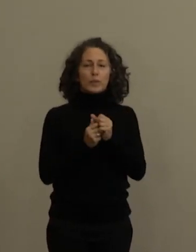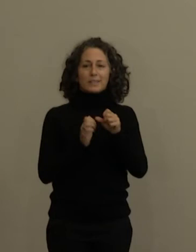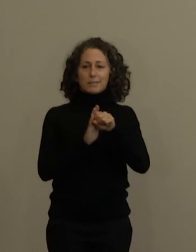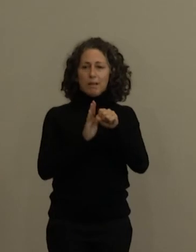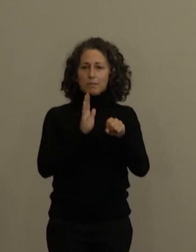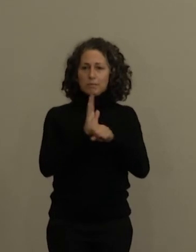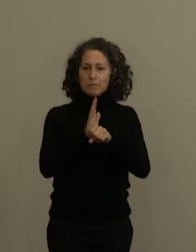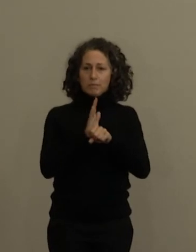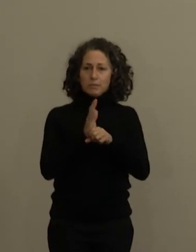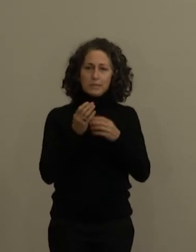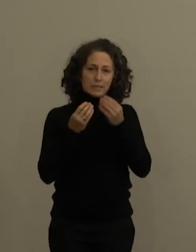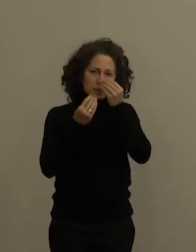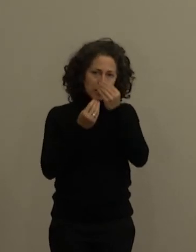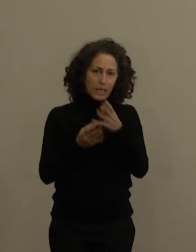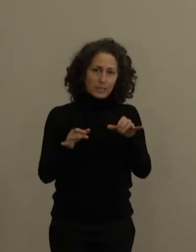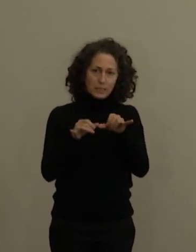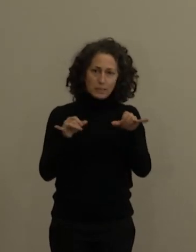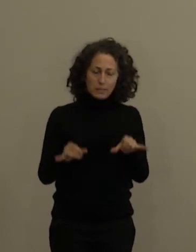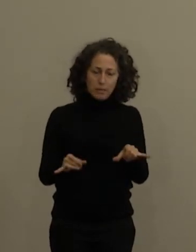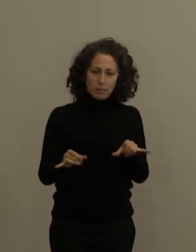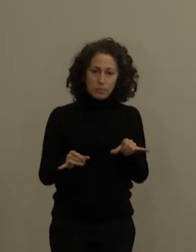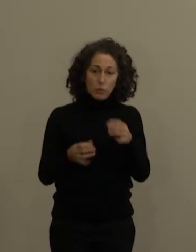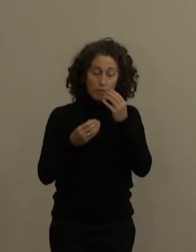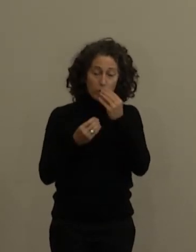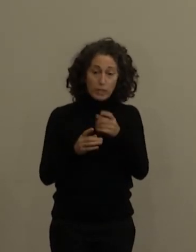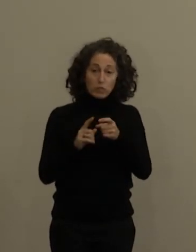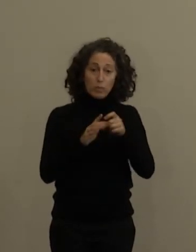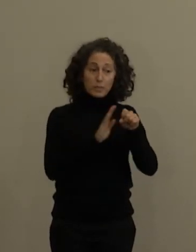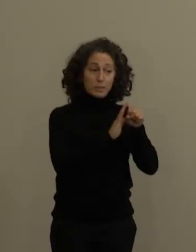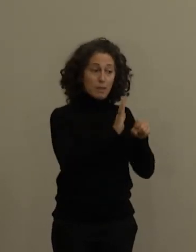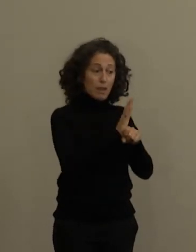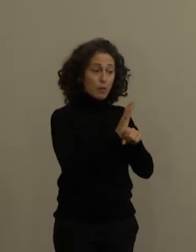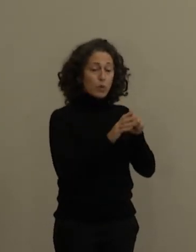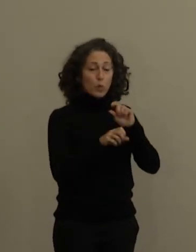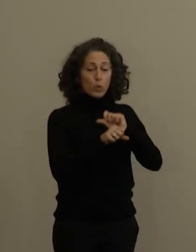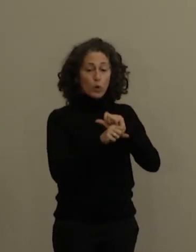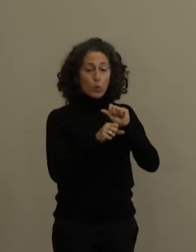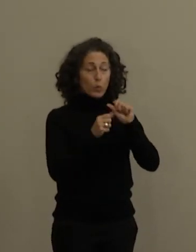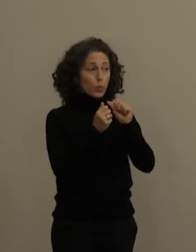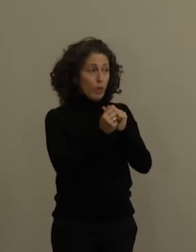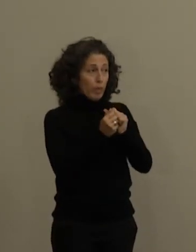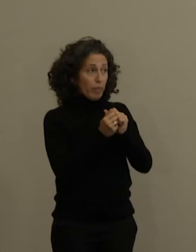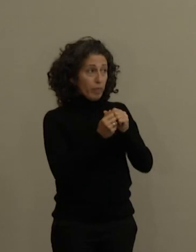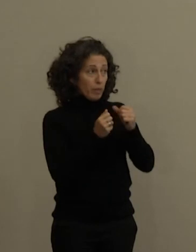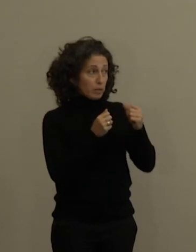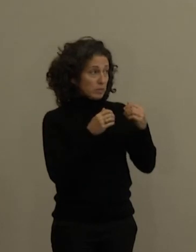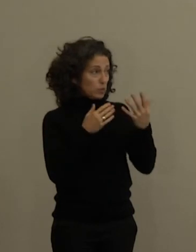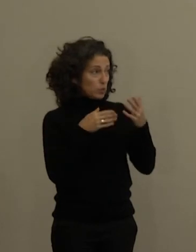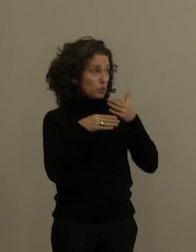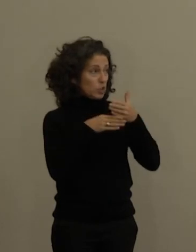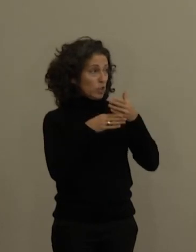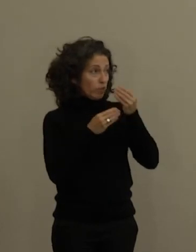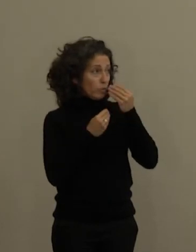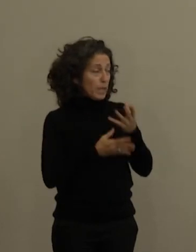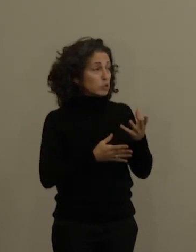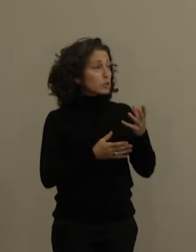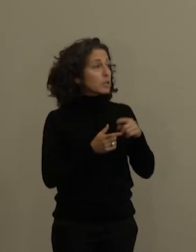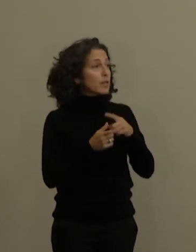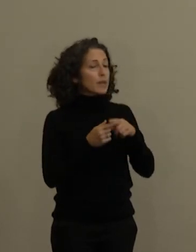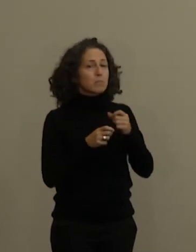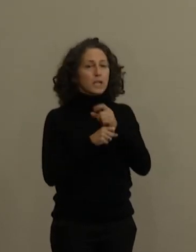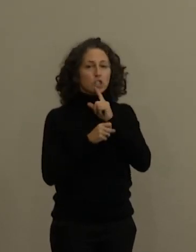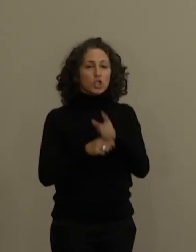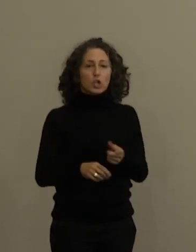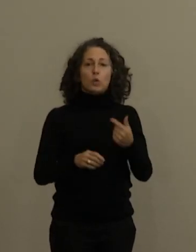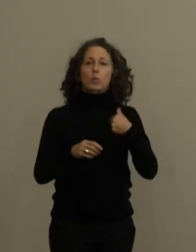systems. And so we would be working with our partners at the state to ensure that we are being transparent with where vaccine was available,